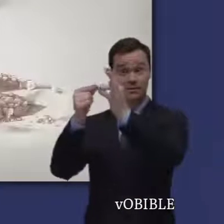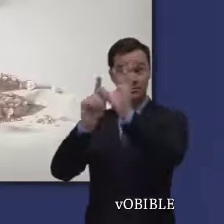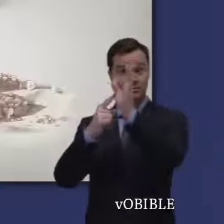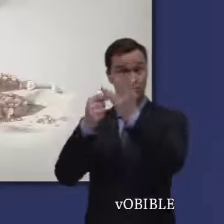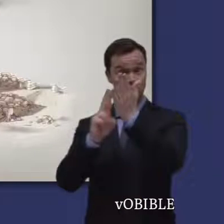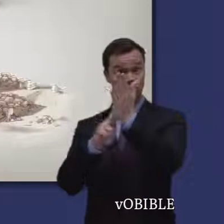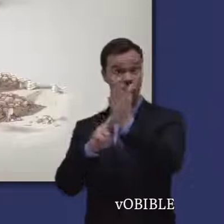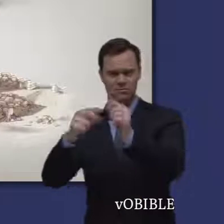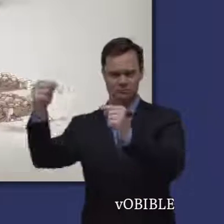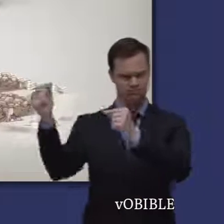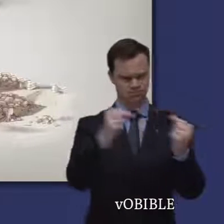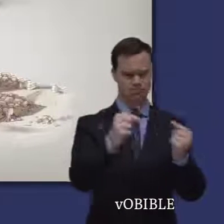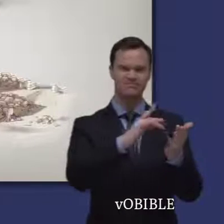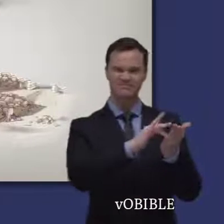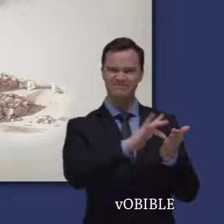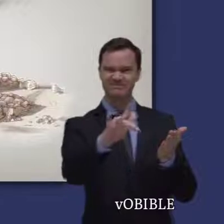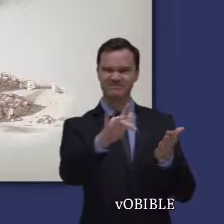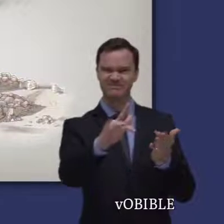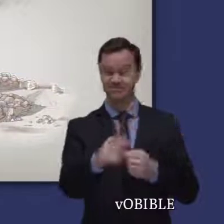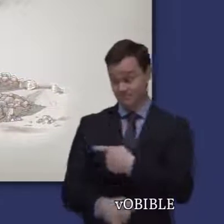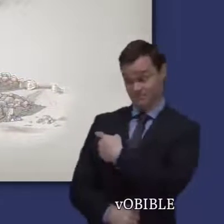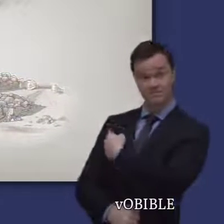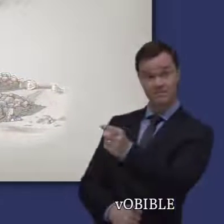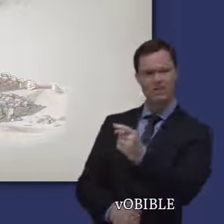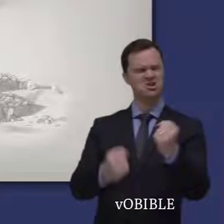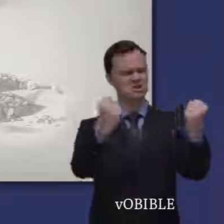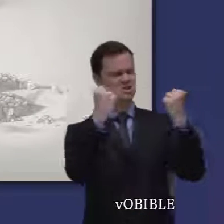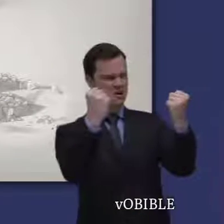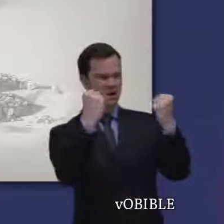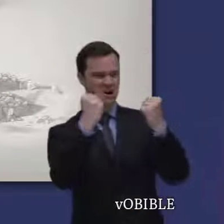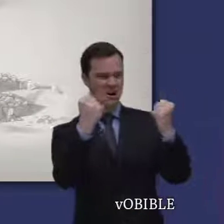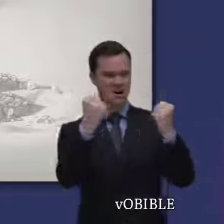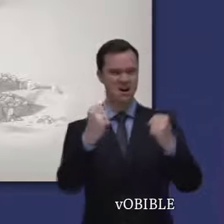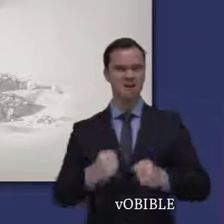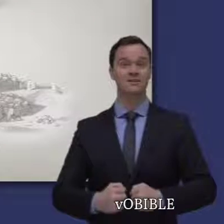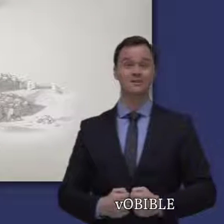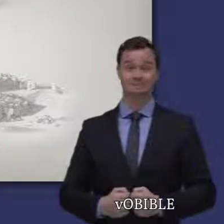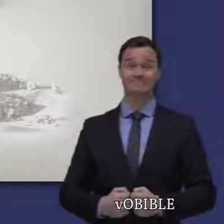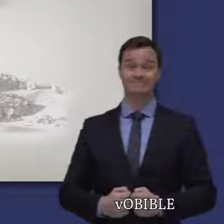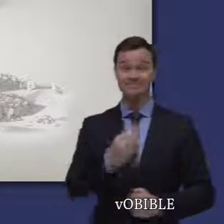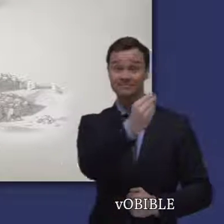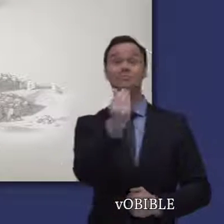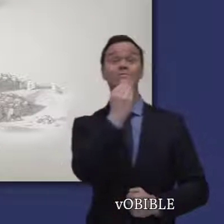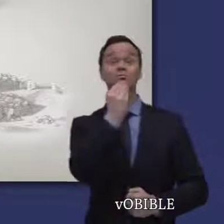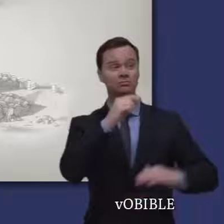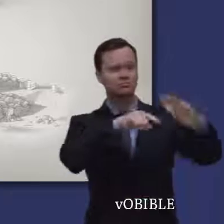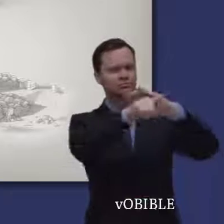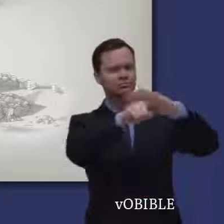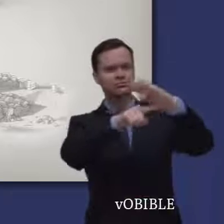During the destruction of Jerusalem by the Babylonians, the Edomites rejoice at Israel's suffering.